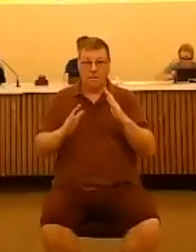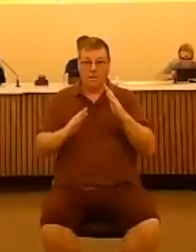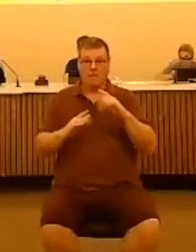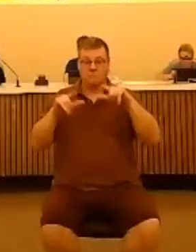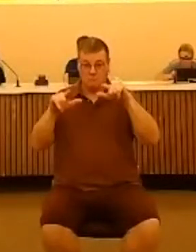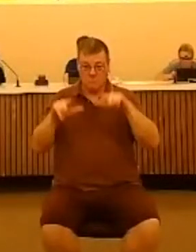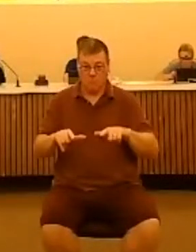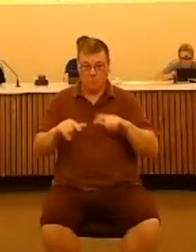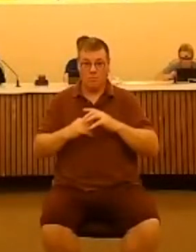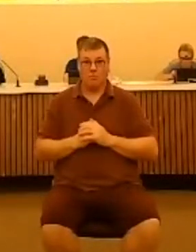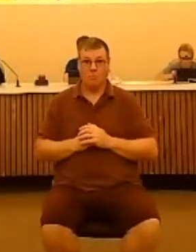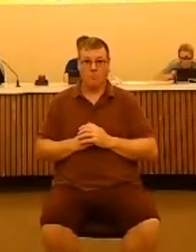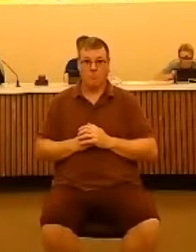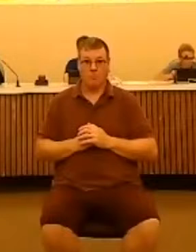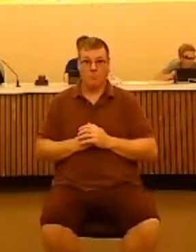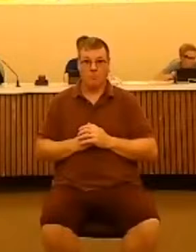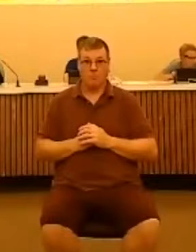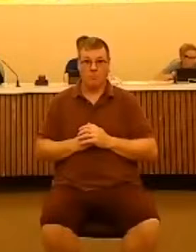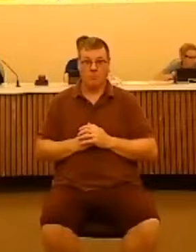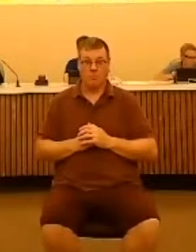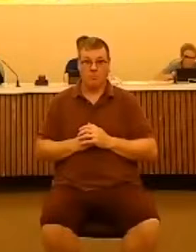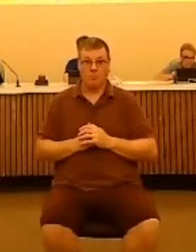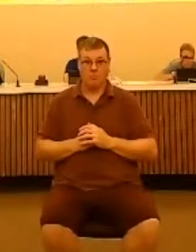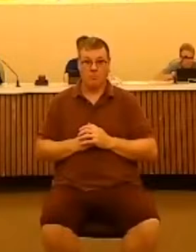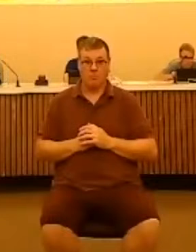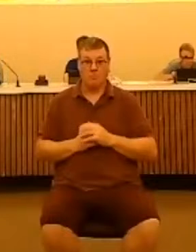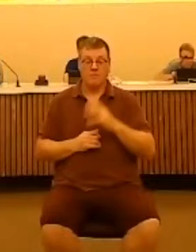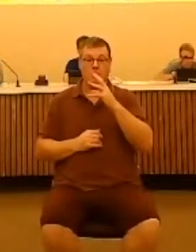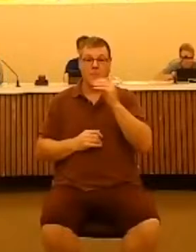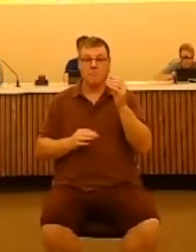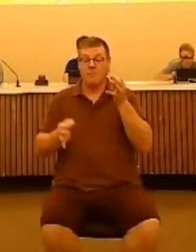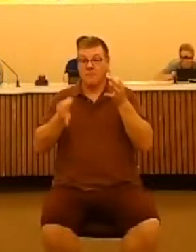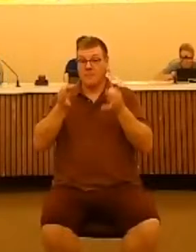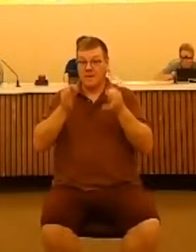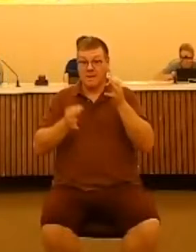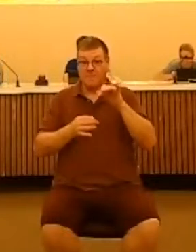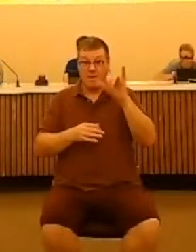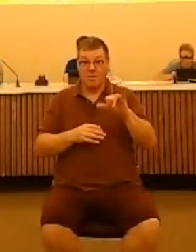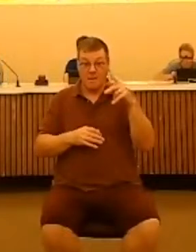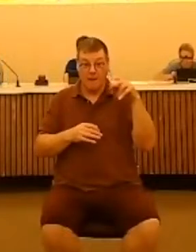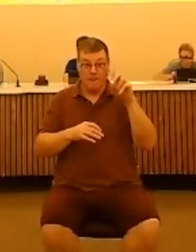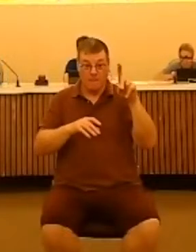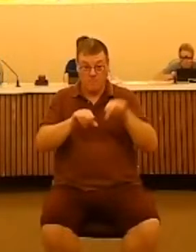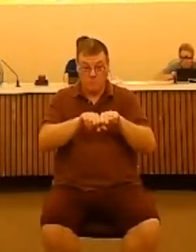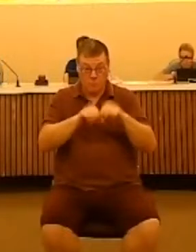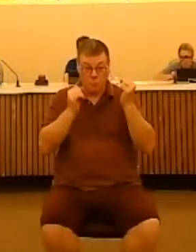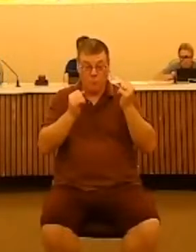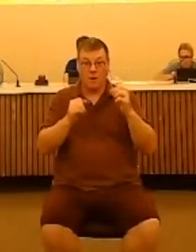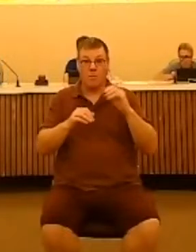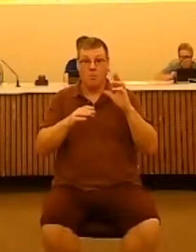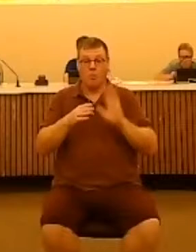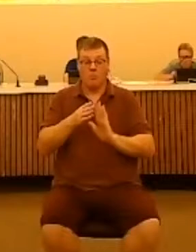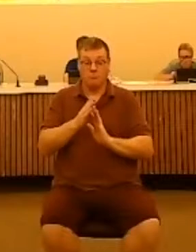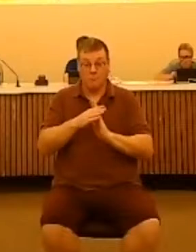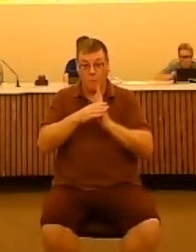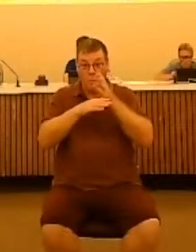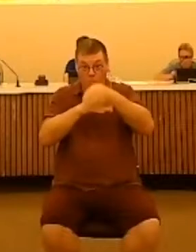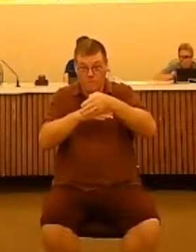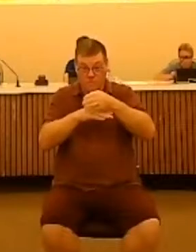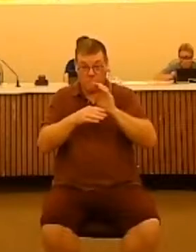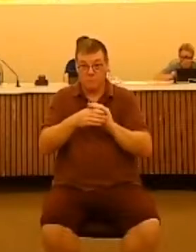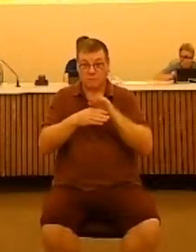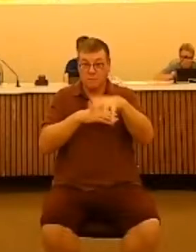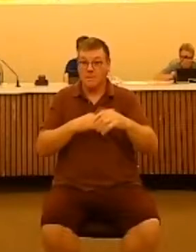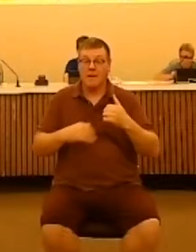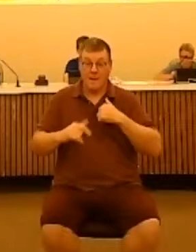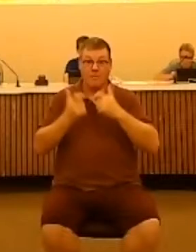low. And if that pond breaks or comes over the top,